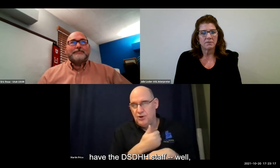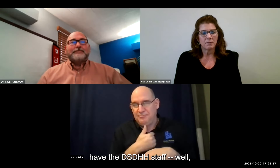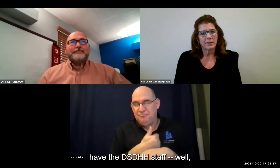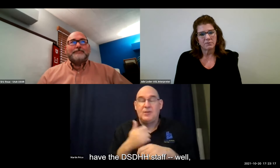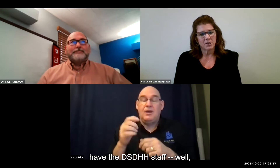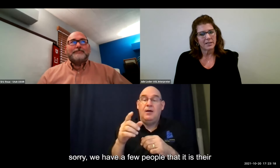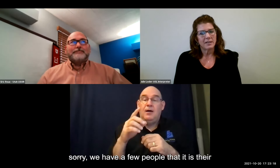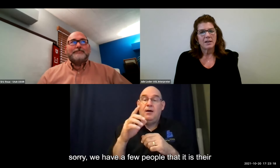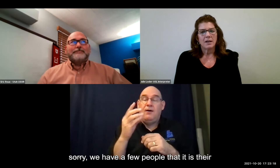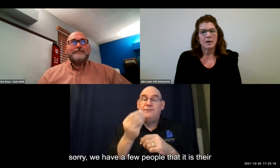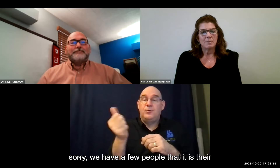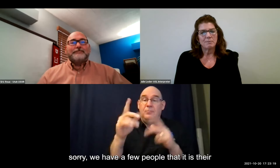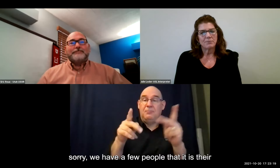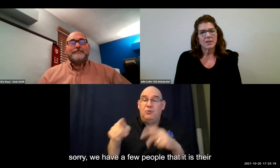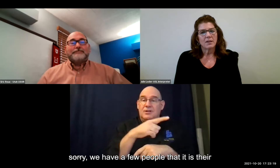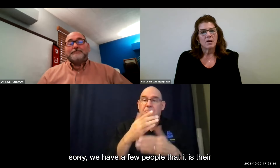of,